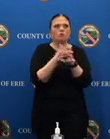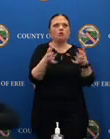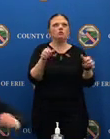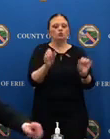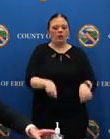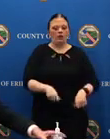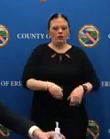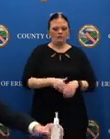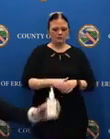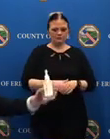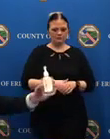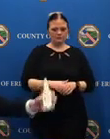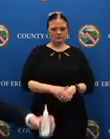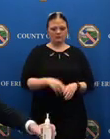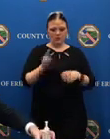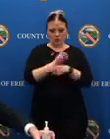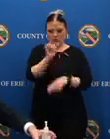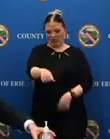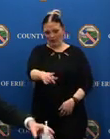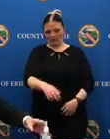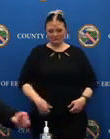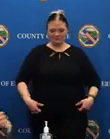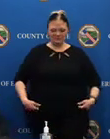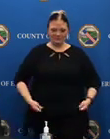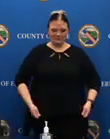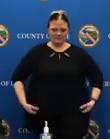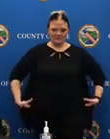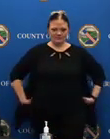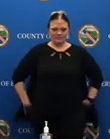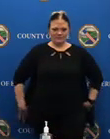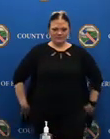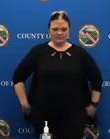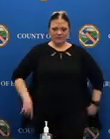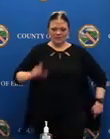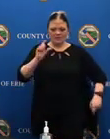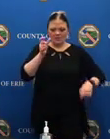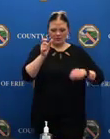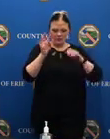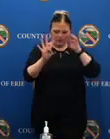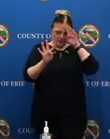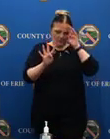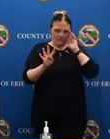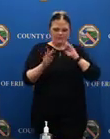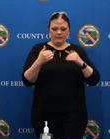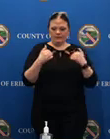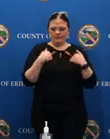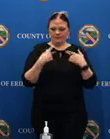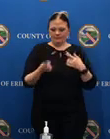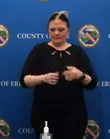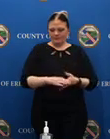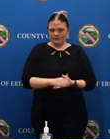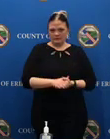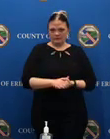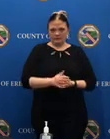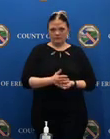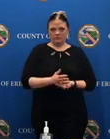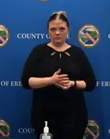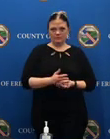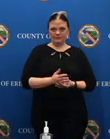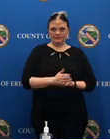can. Use this. Channel 4, WIVB TV, are you on?